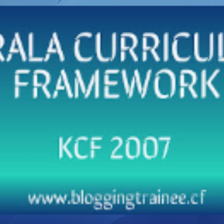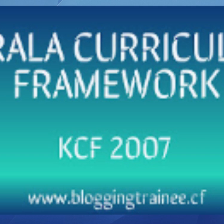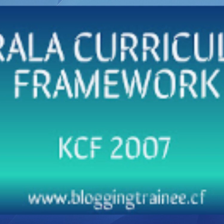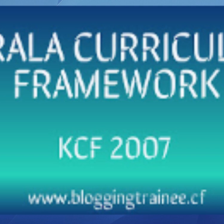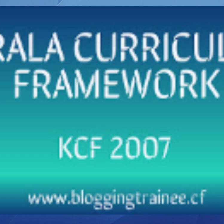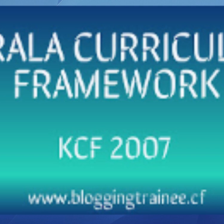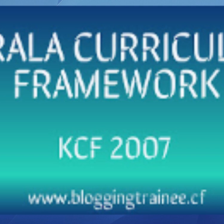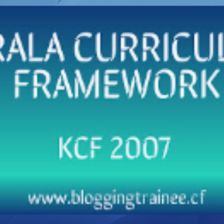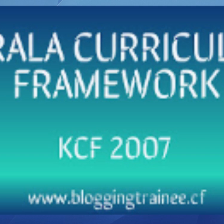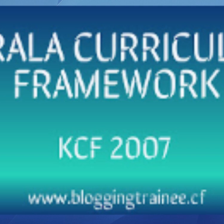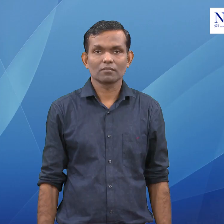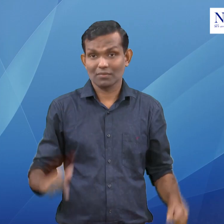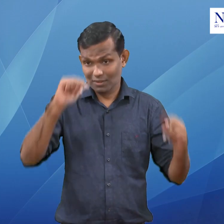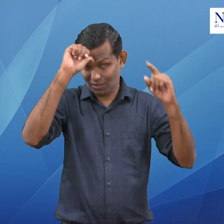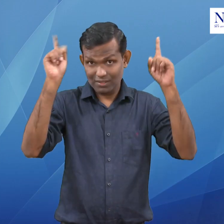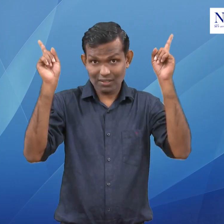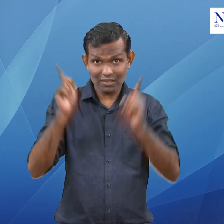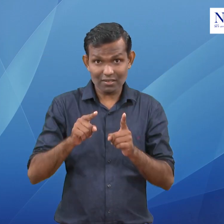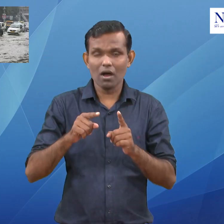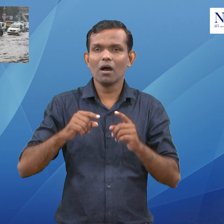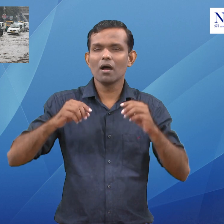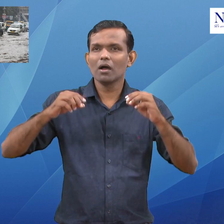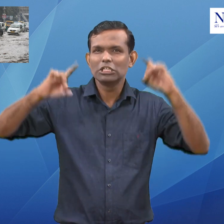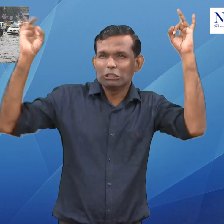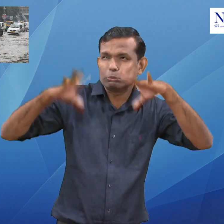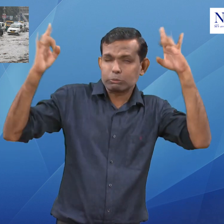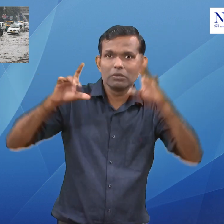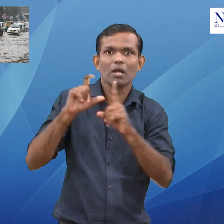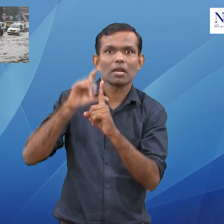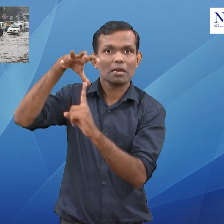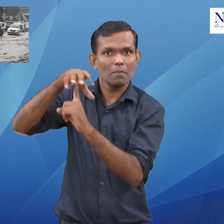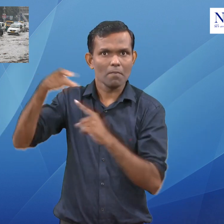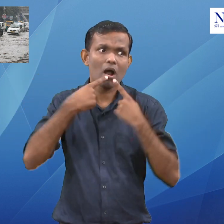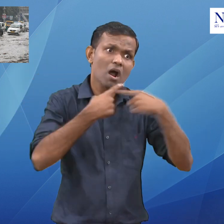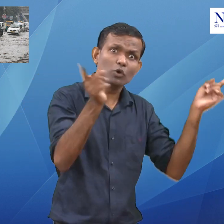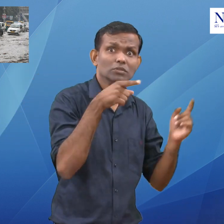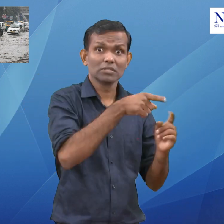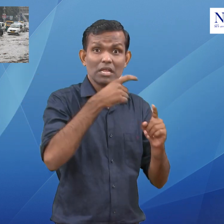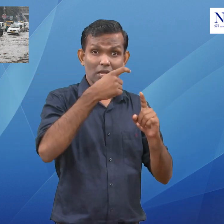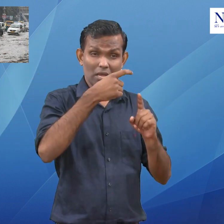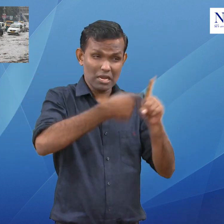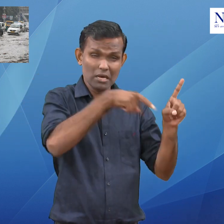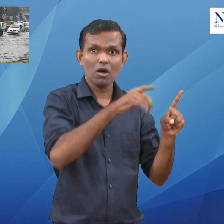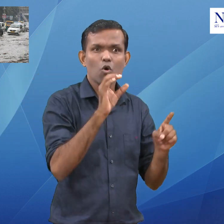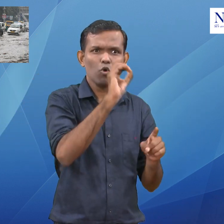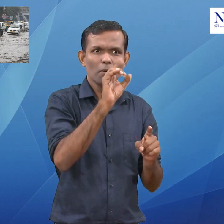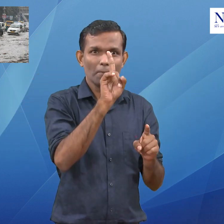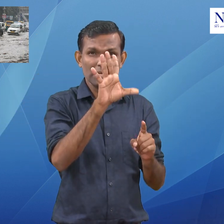evaluation should be the main tool. The Indian Meteorological Department has issued a thunderstorm warning for Kerala up to October 15